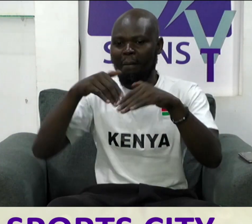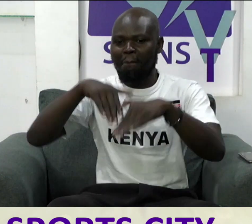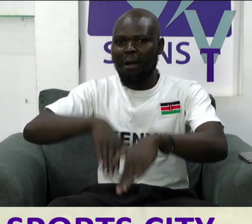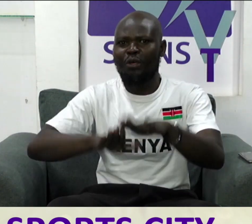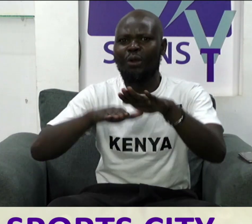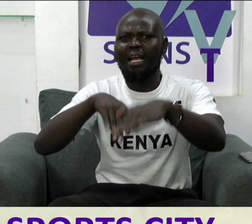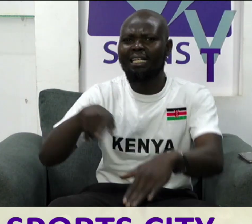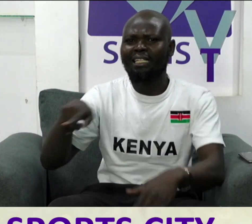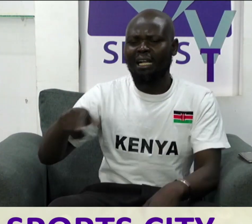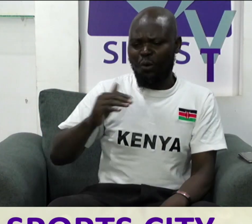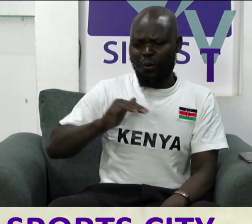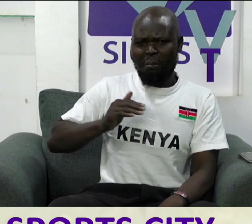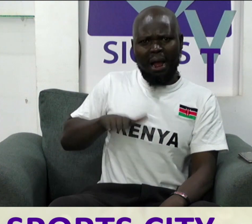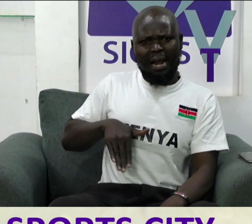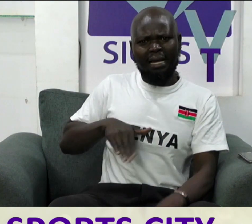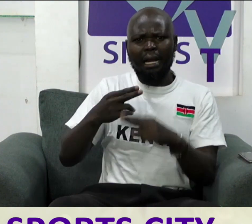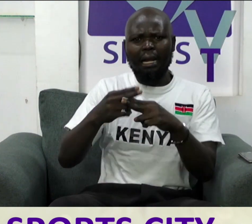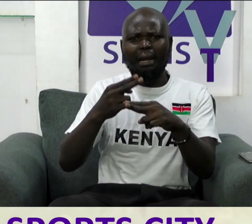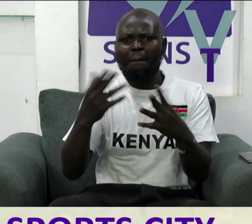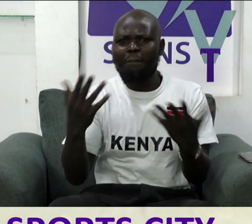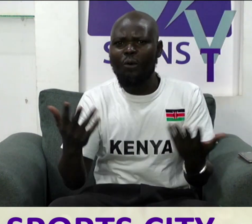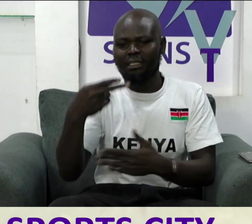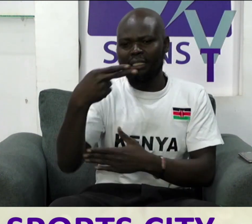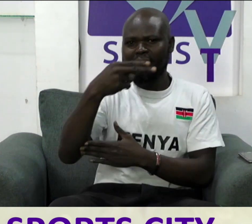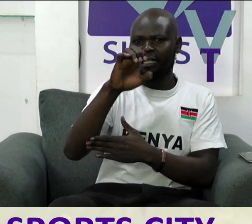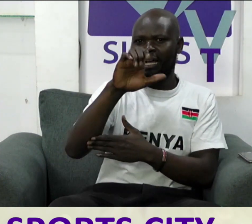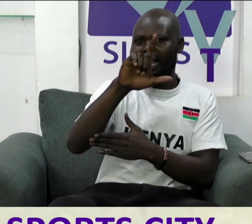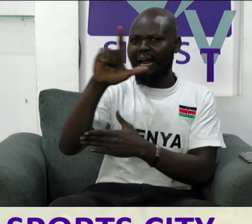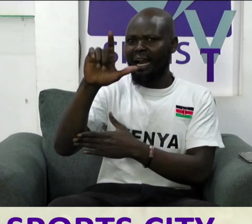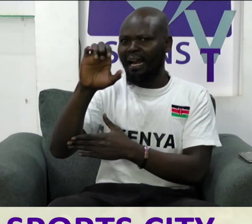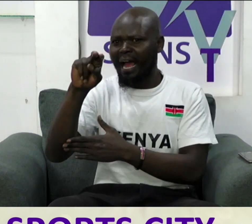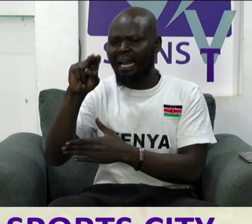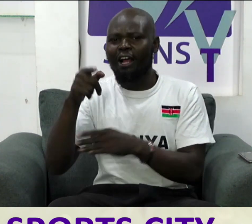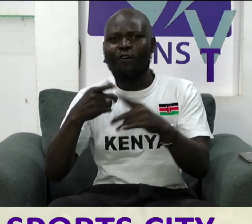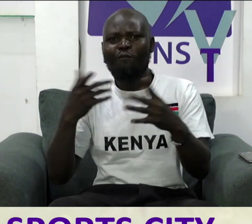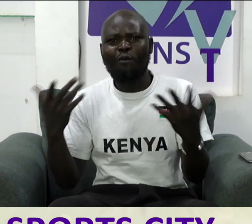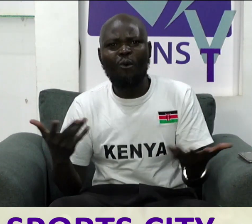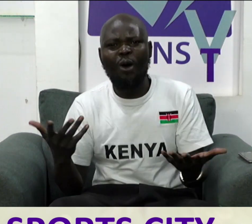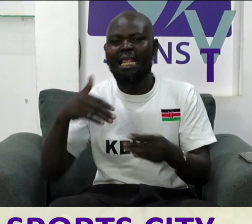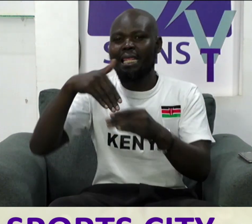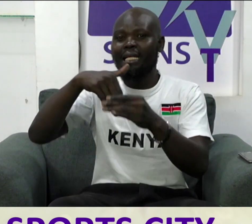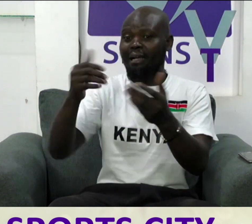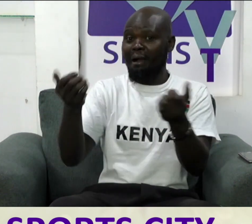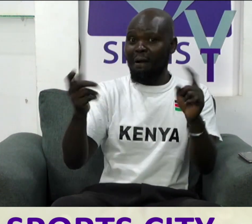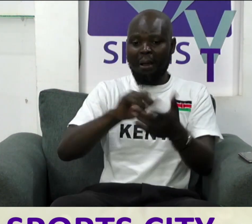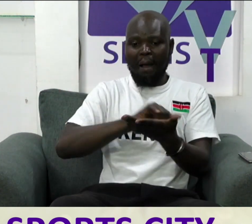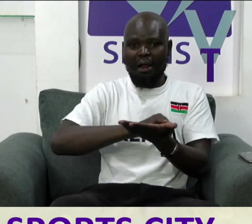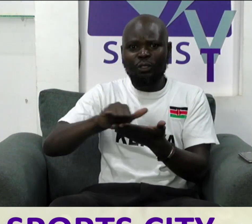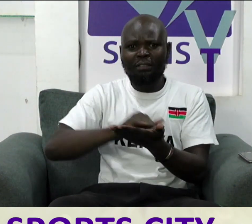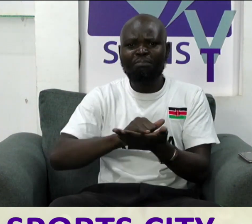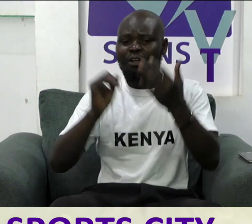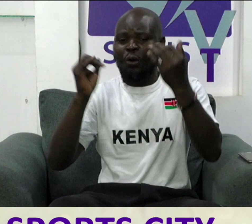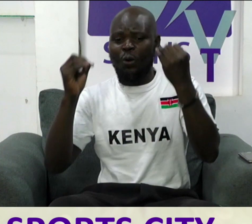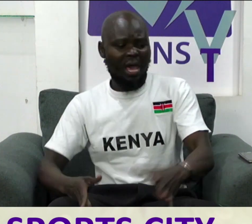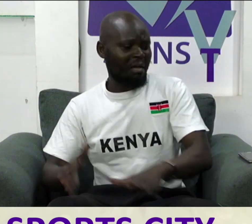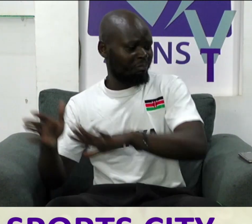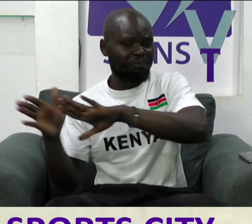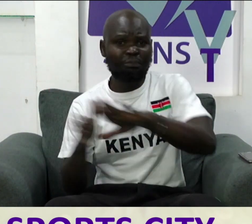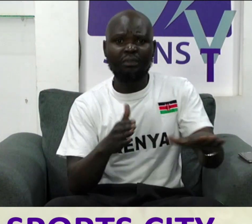So I'm very much excited because in marathon yesterday we saw that Hellen Obiri won